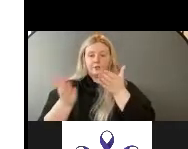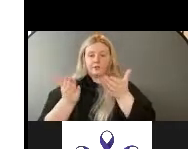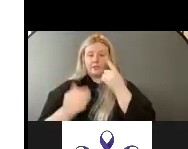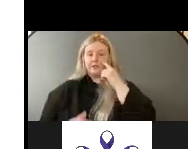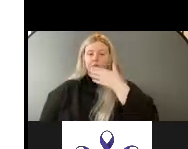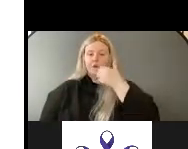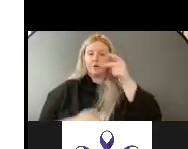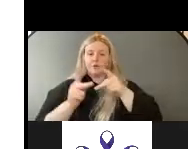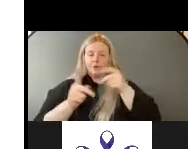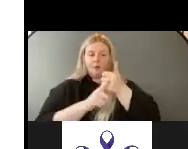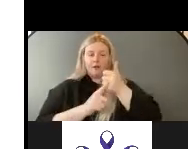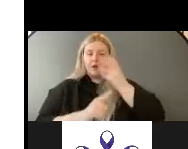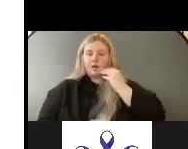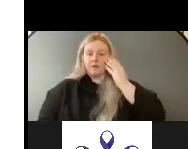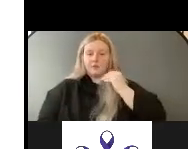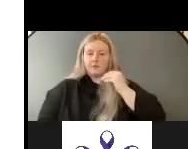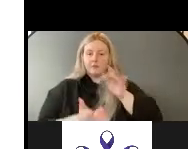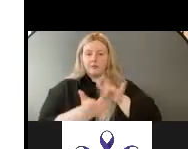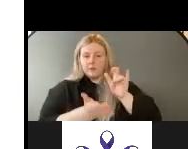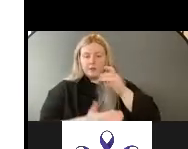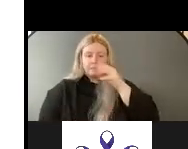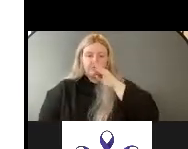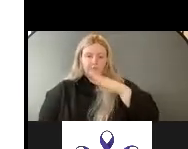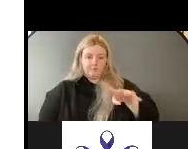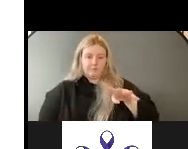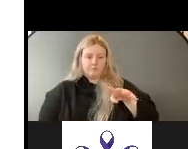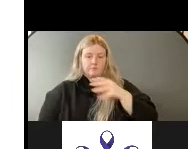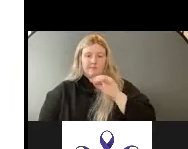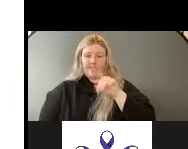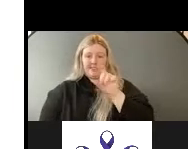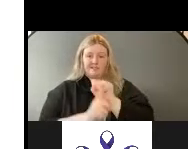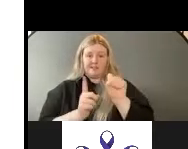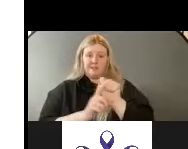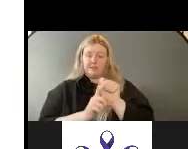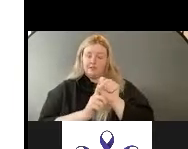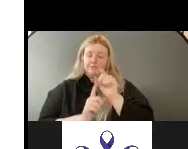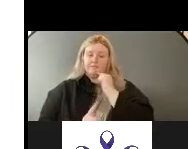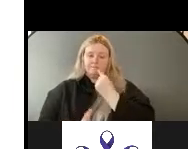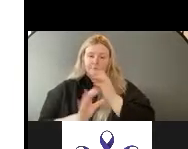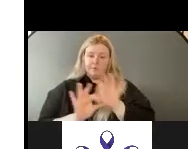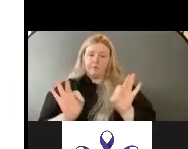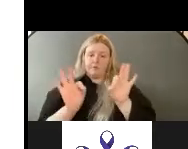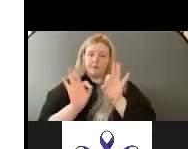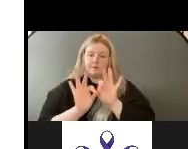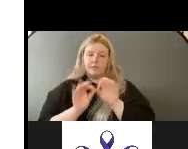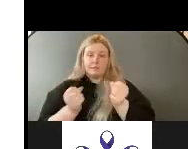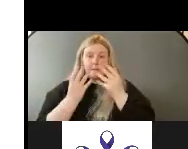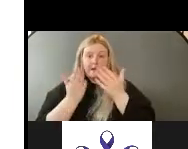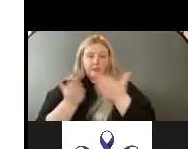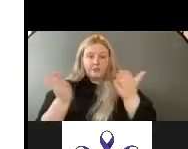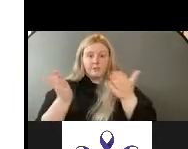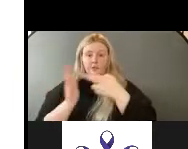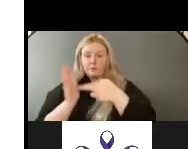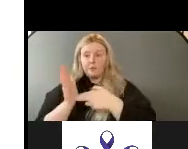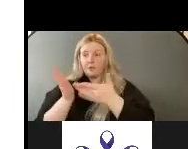are experiencing abuse and neglect. And I have to say, it's a dire situation because there are few or no dedicated services that speak